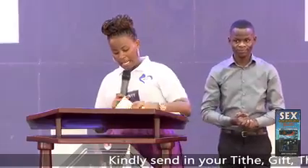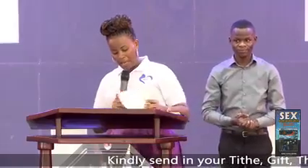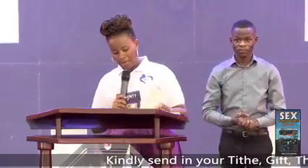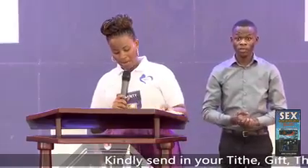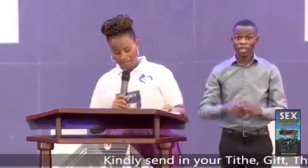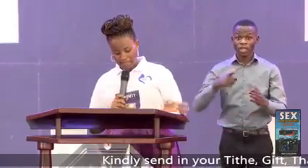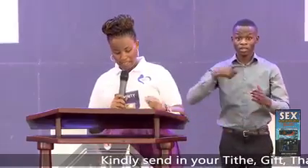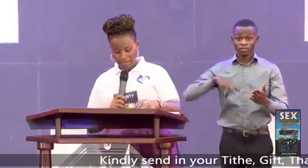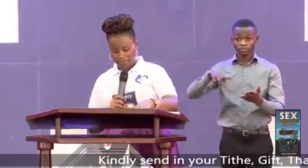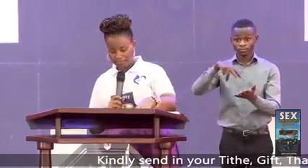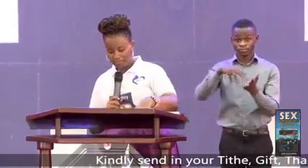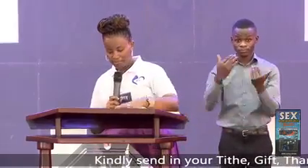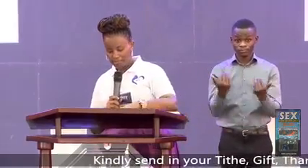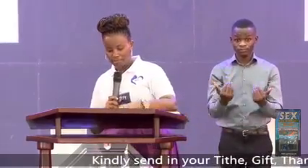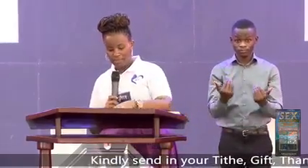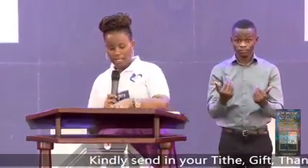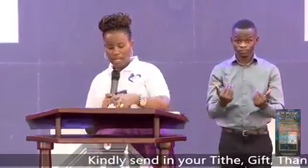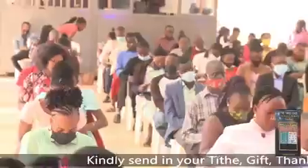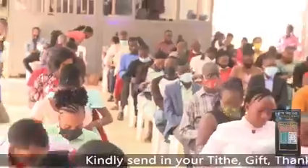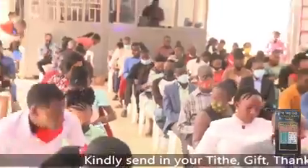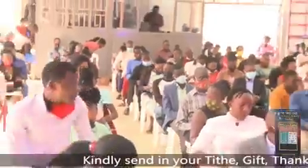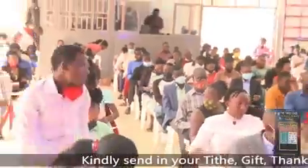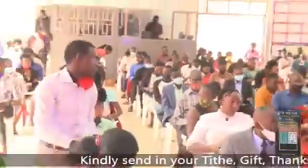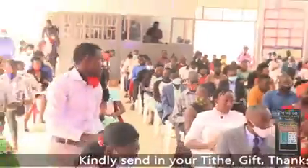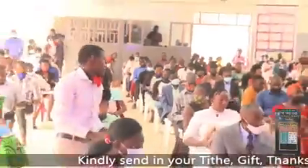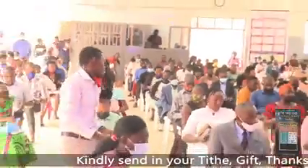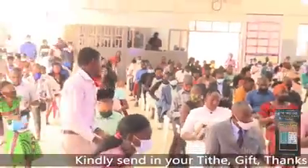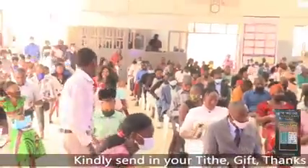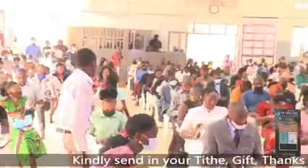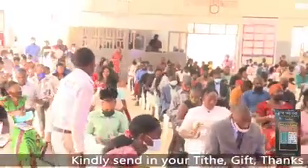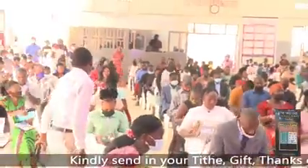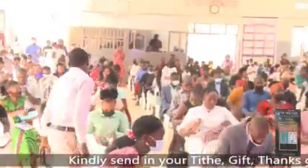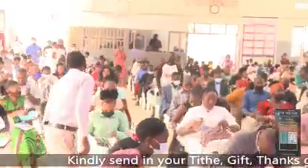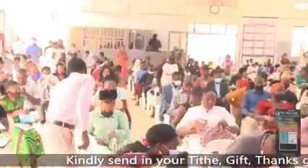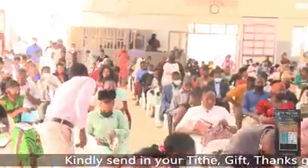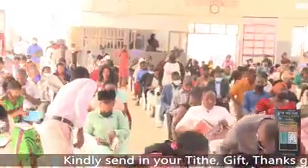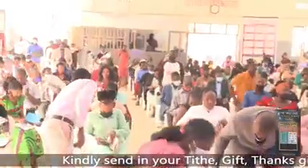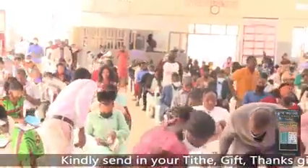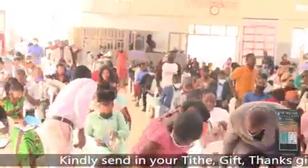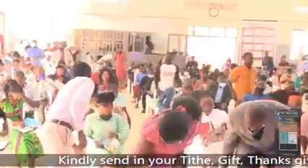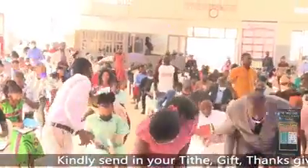Let us stand up on our feet and welcome our pastor.